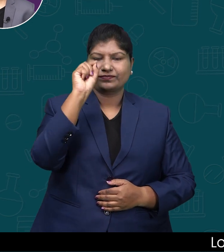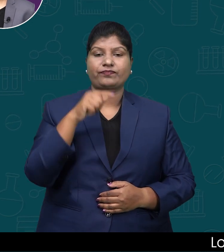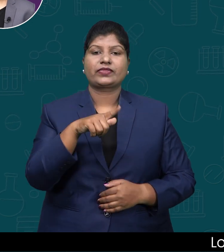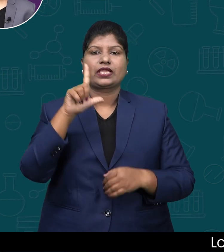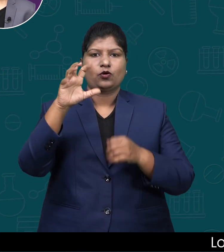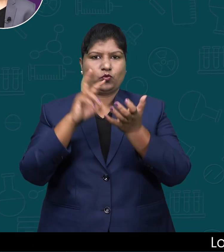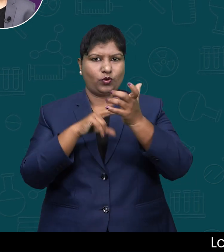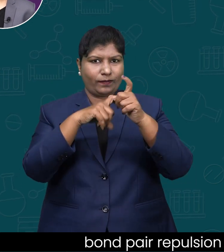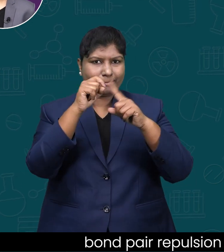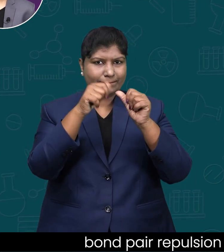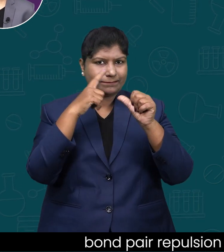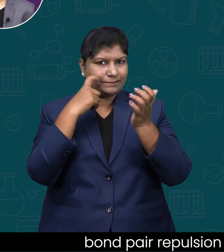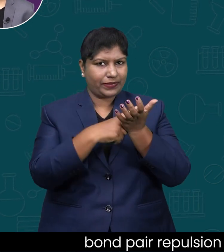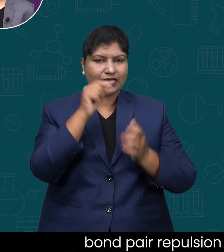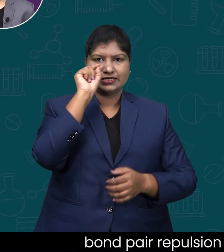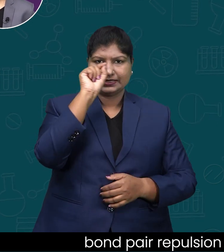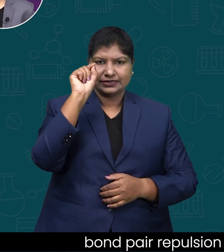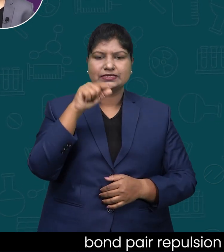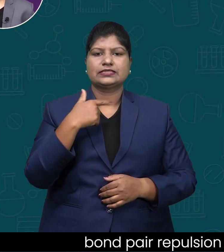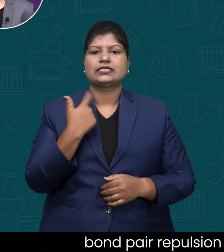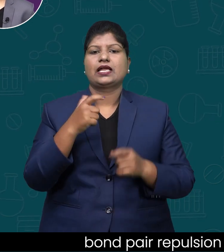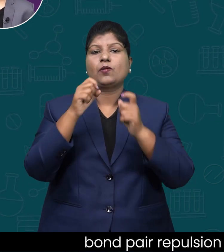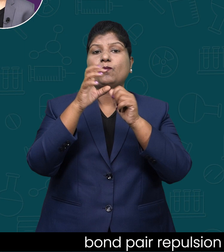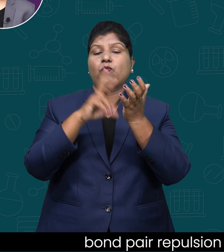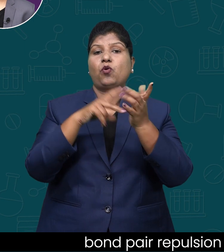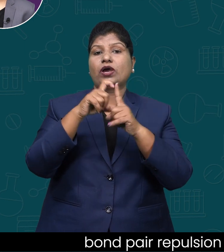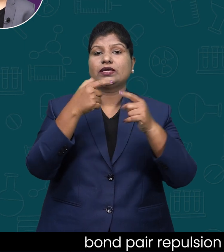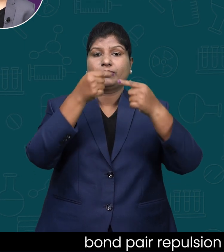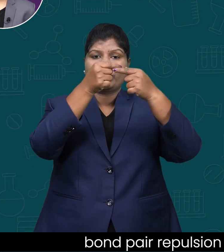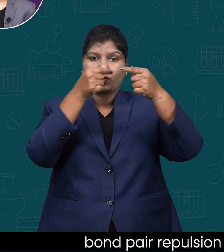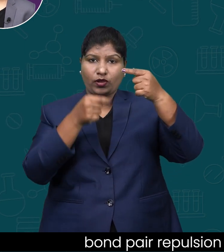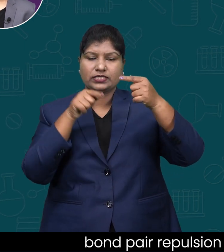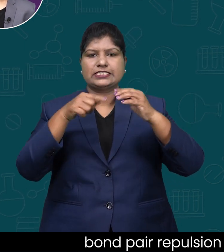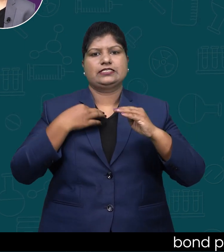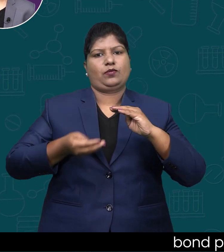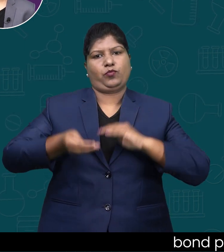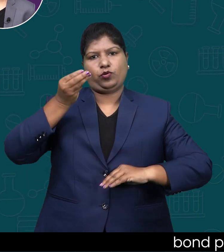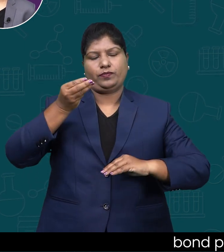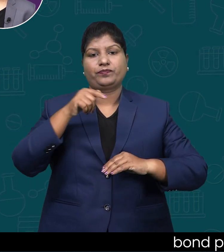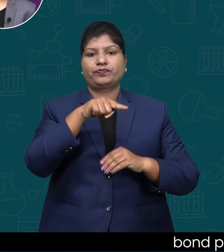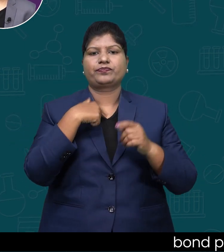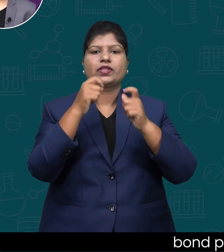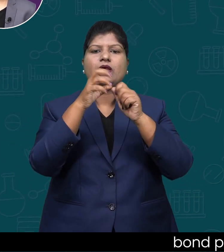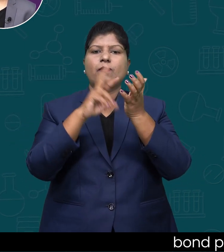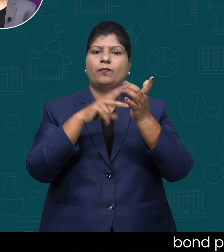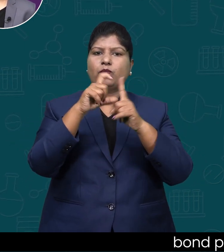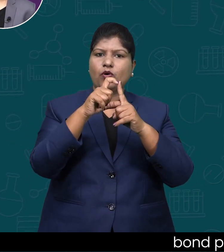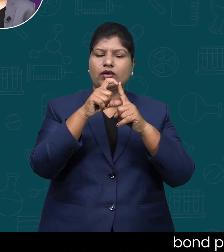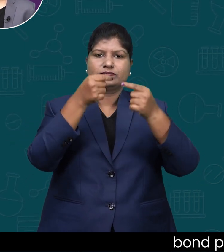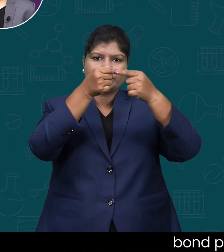Lone pair, bond pair repulsion is greater than bond pair. Bond pair repulsion,